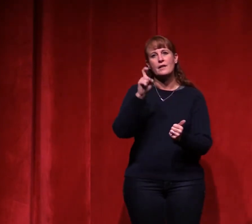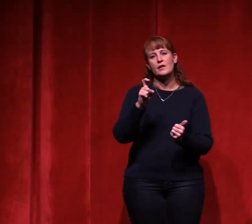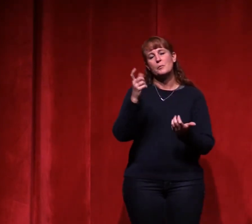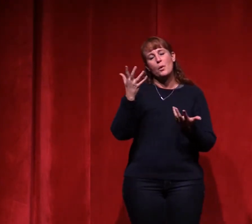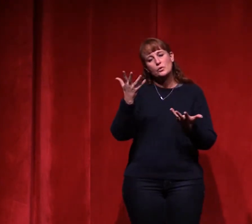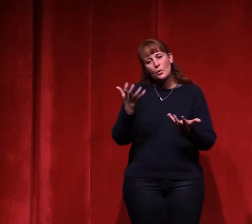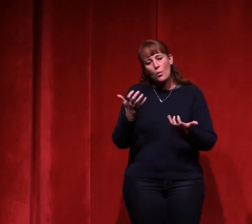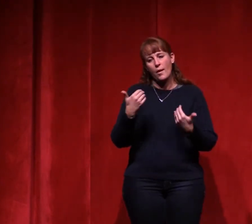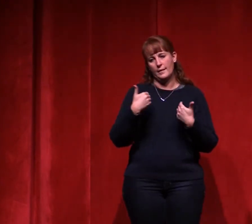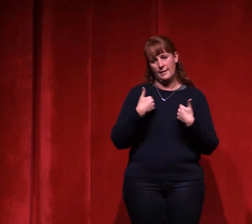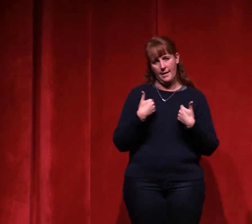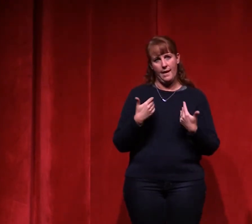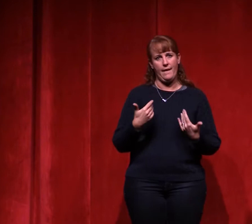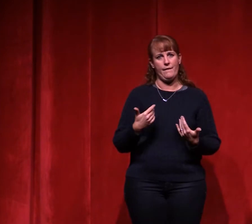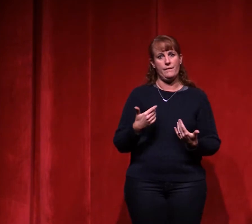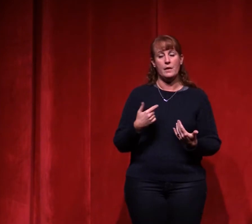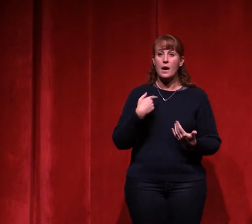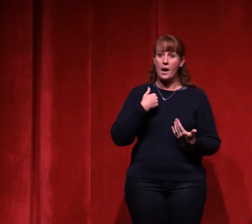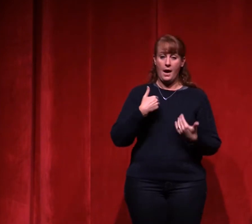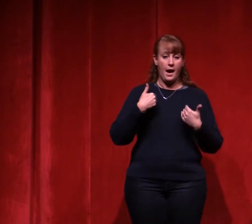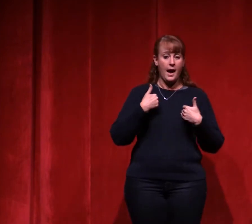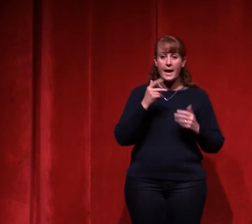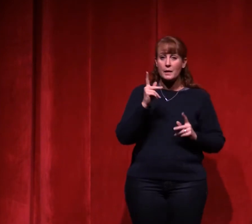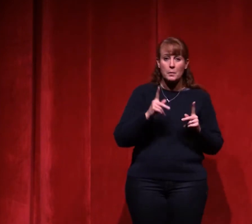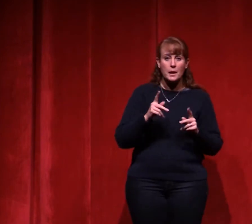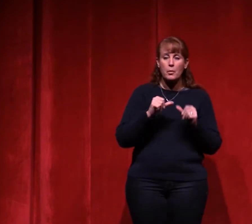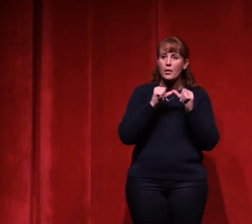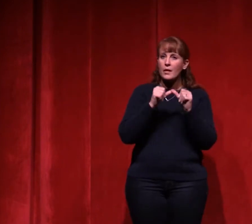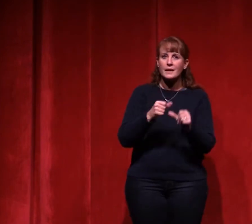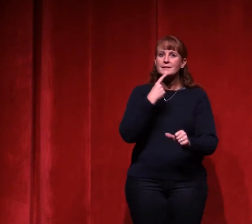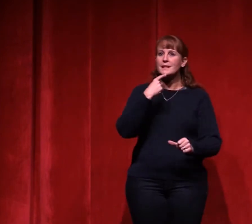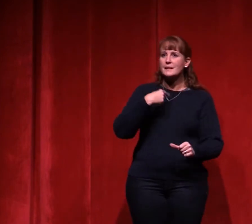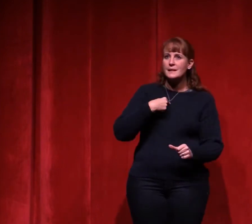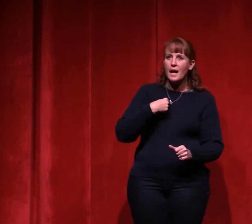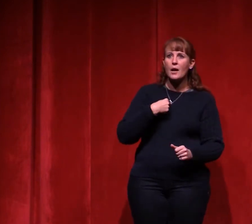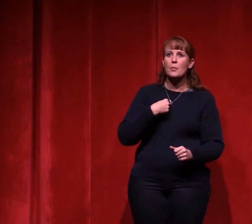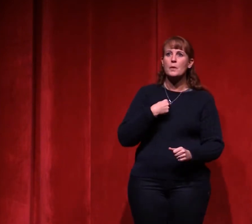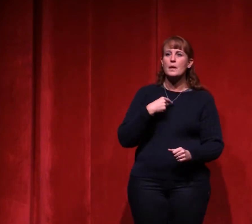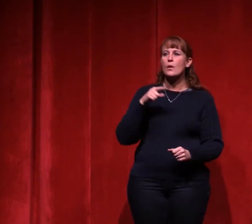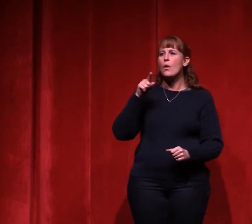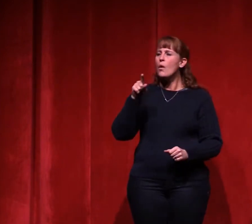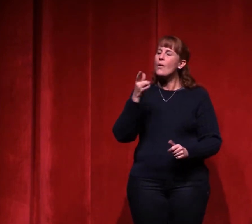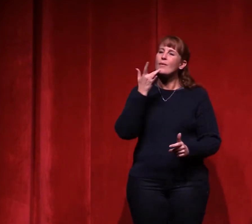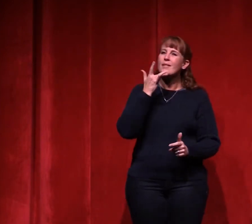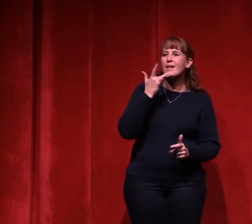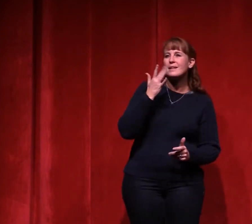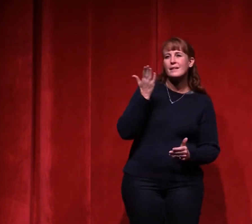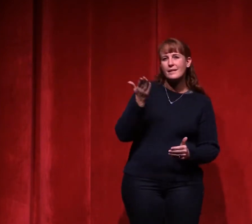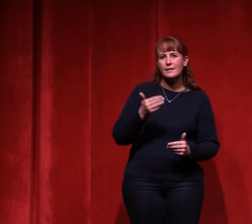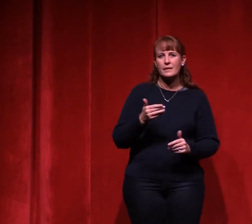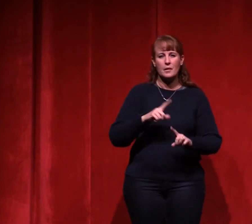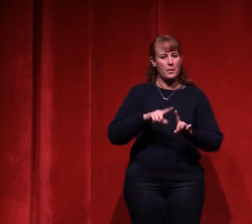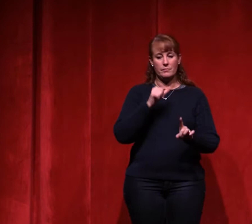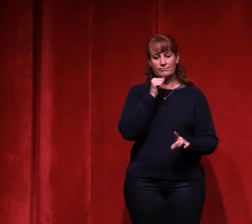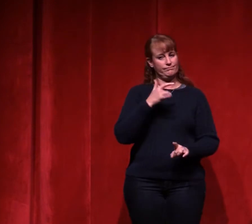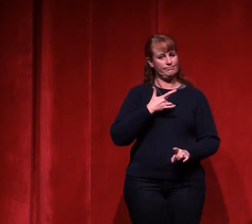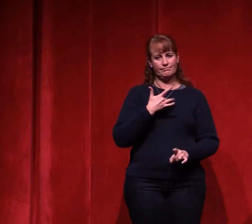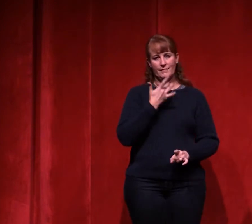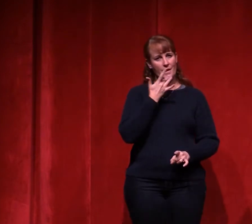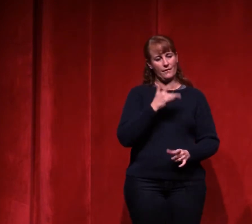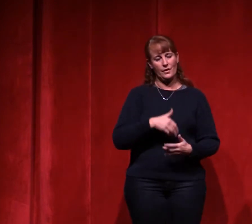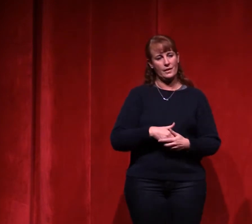want to have. Here I was surrounded by people constantly telling me how lucky I was. And yet, I didn't feel that